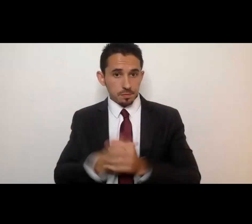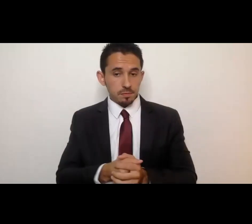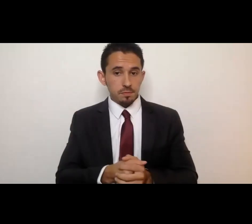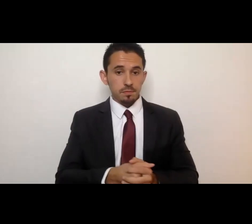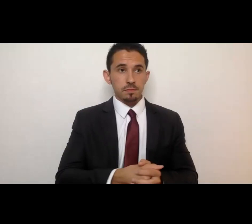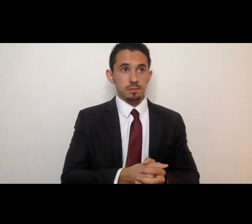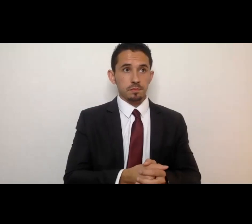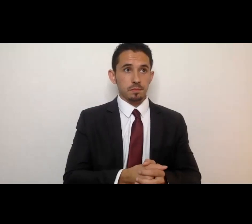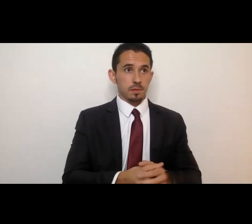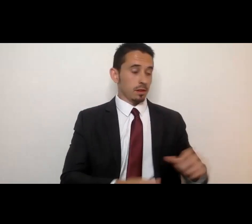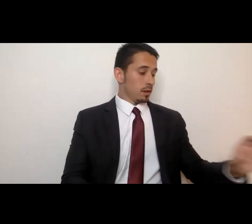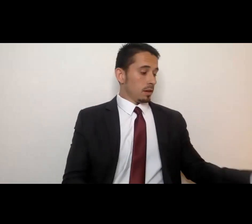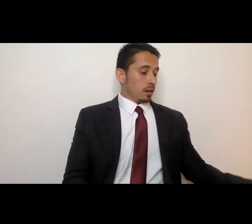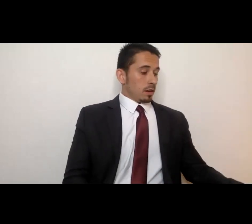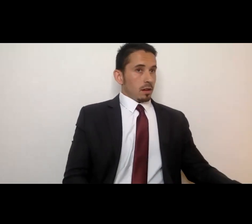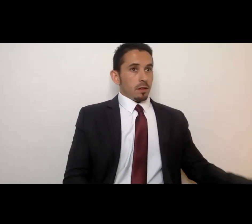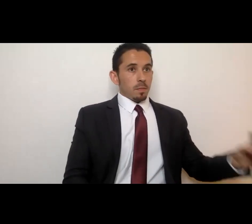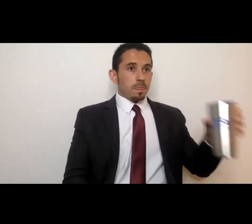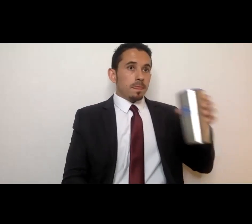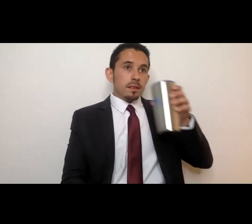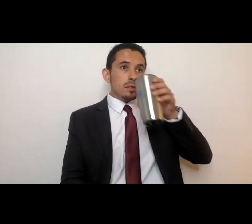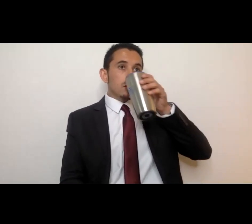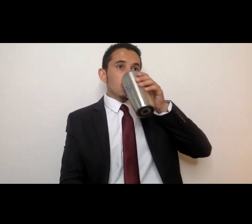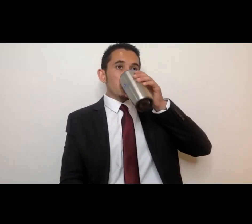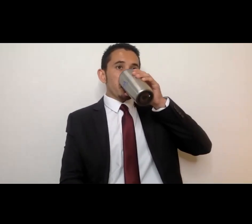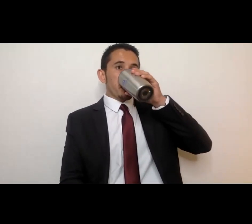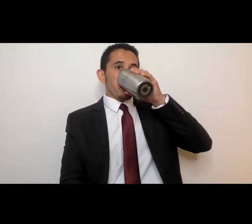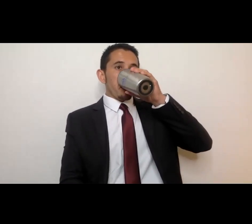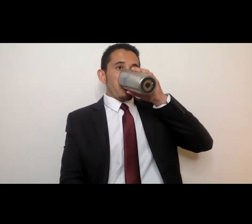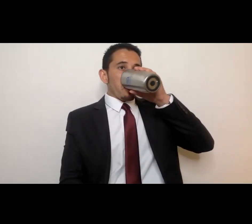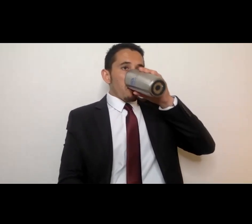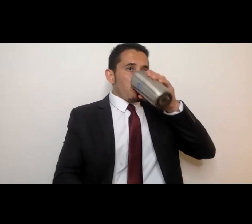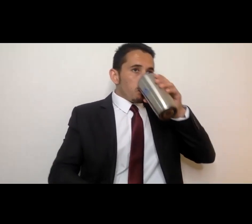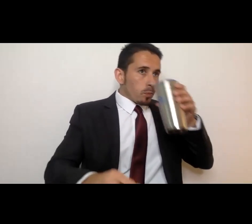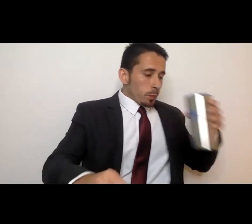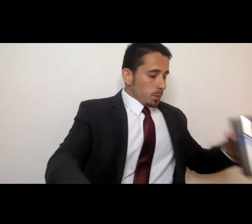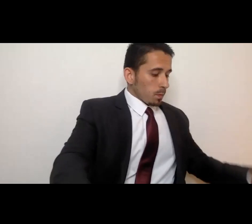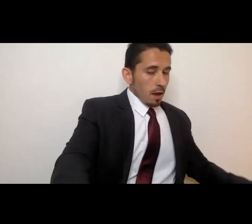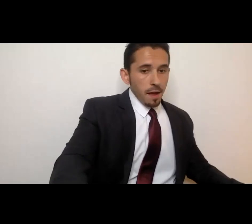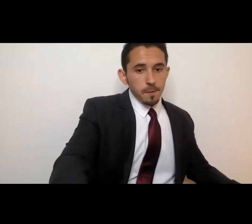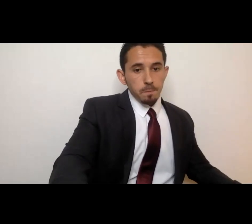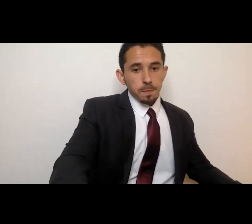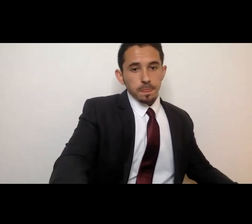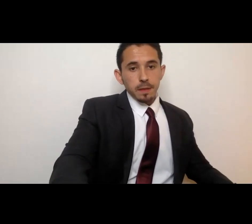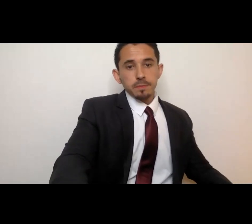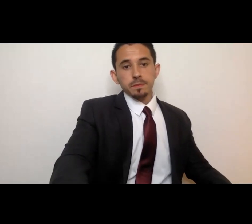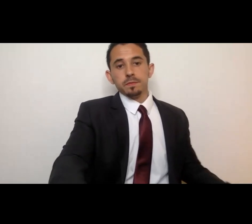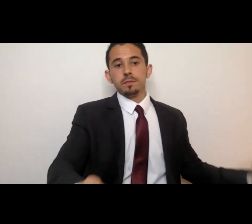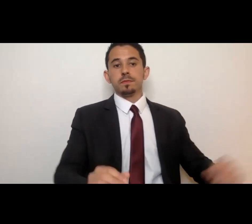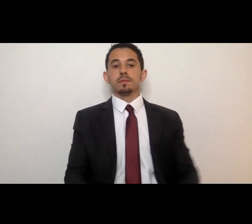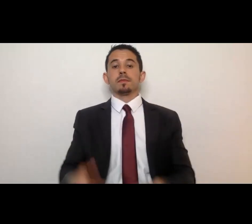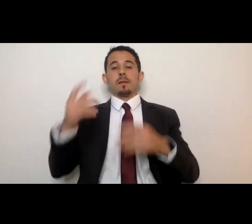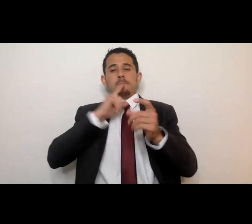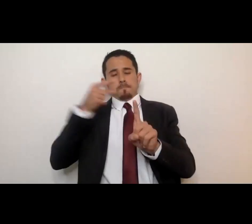and then they're not able to make healthy decisions and beliefs, and therefore it will just have a sequelae on their health literacy later in